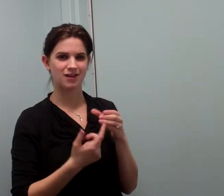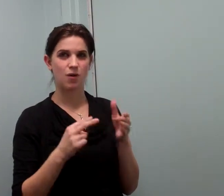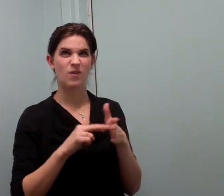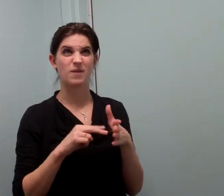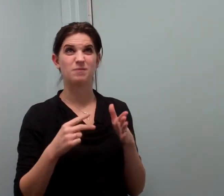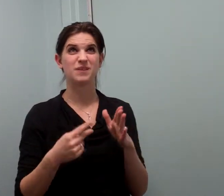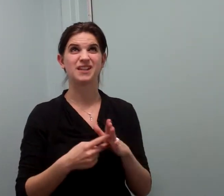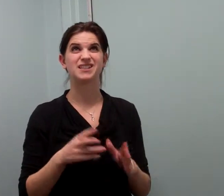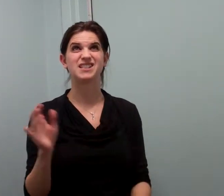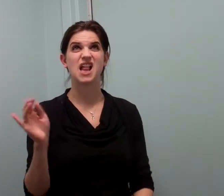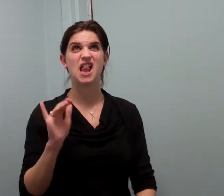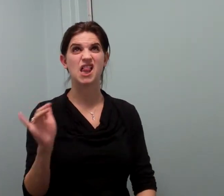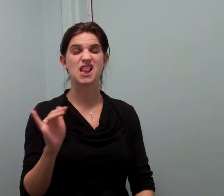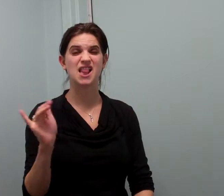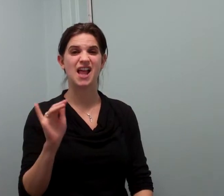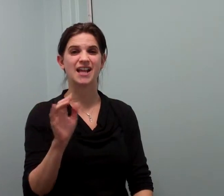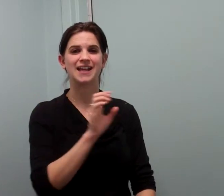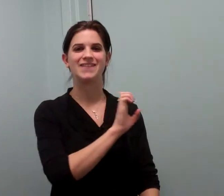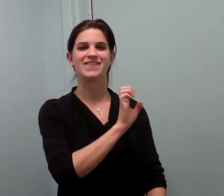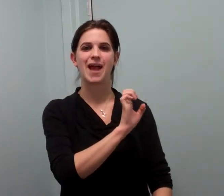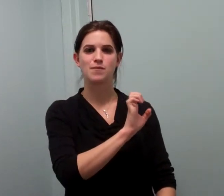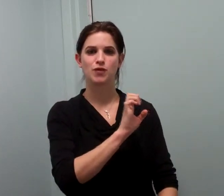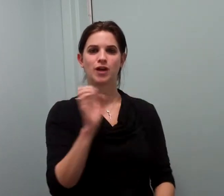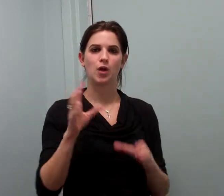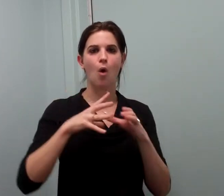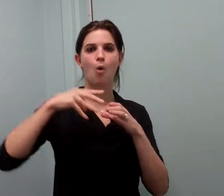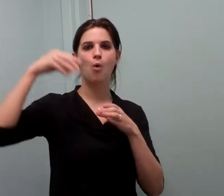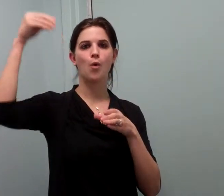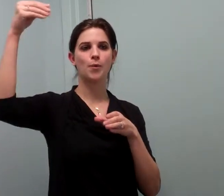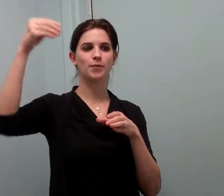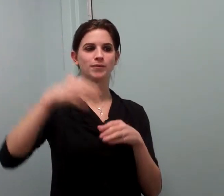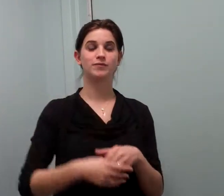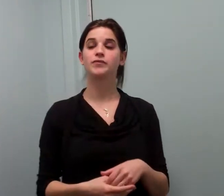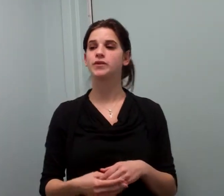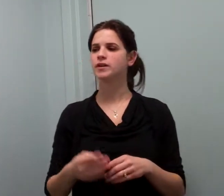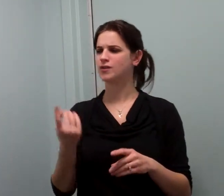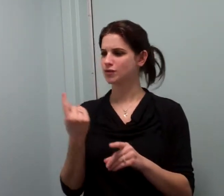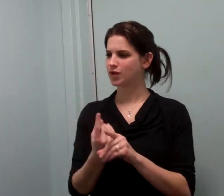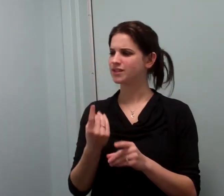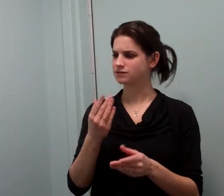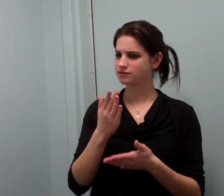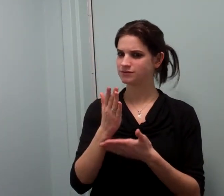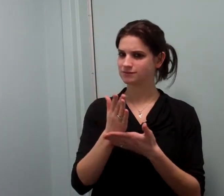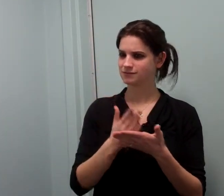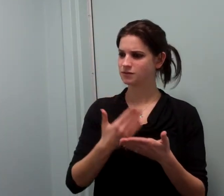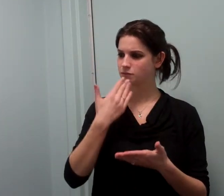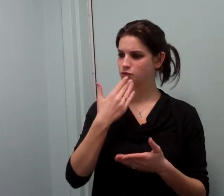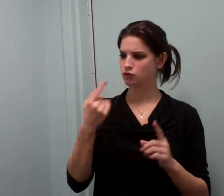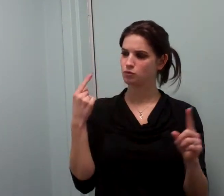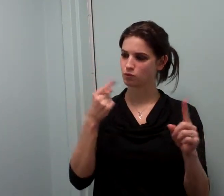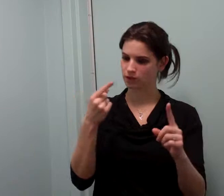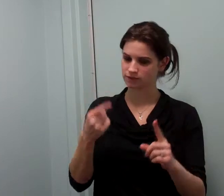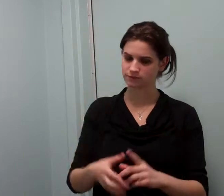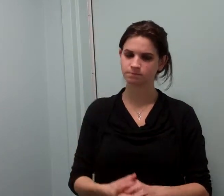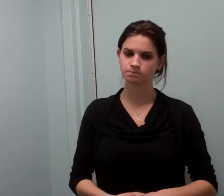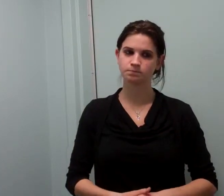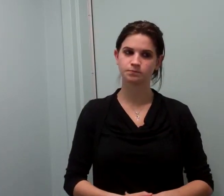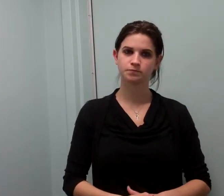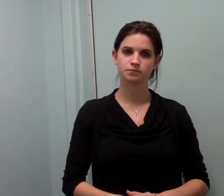evaporated? Okay, he's got some good points, and right off the bat, he's got pretty close. What do we know about two things? First of all,